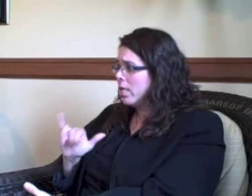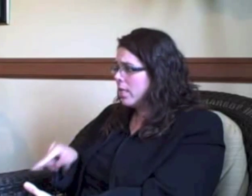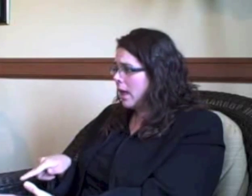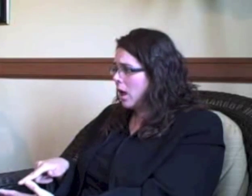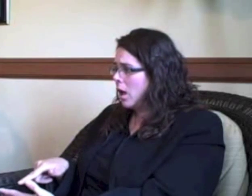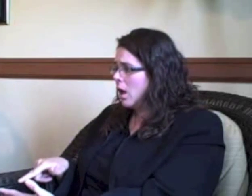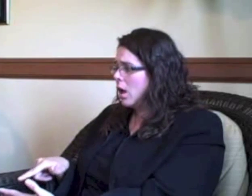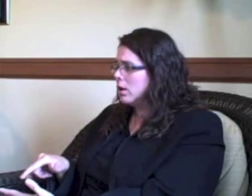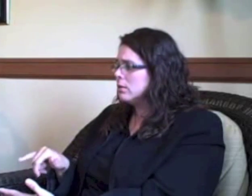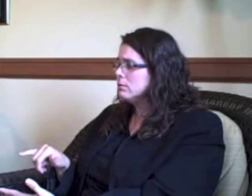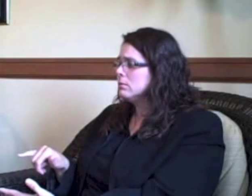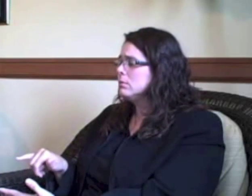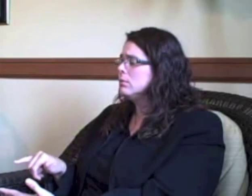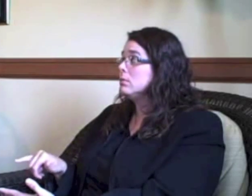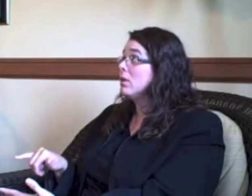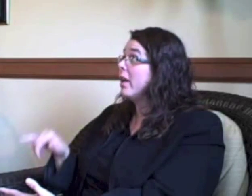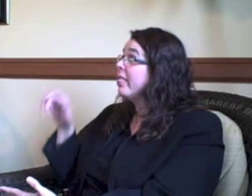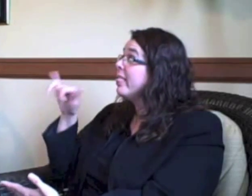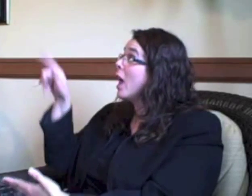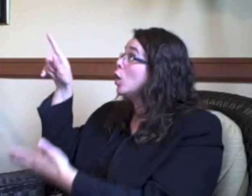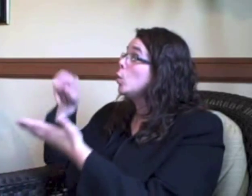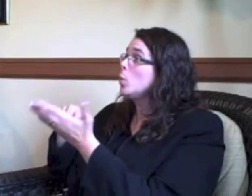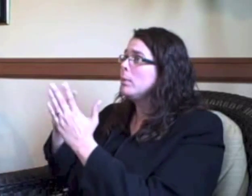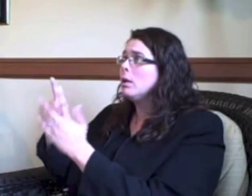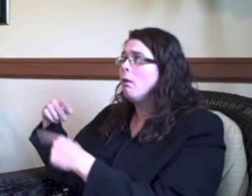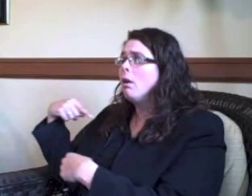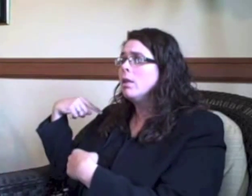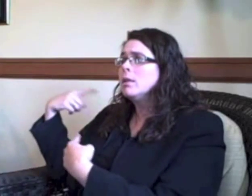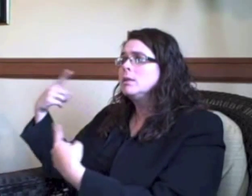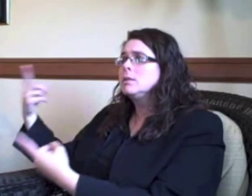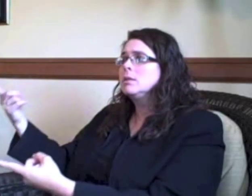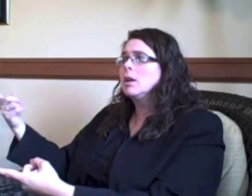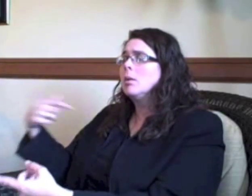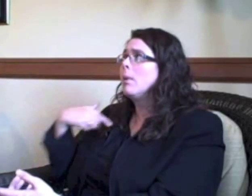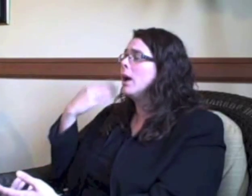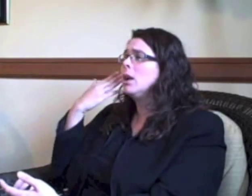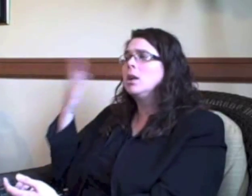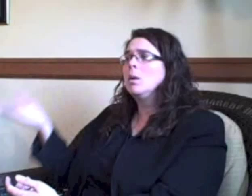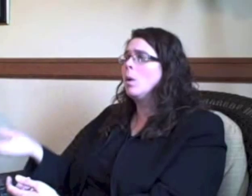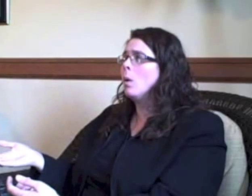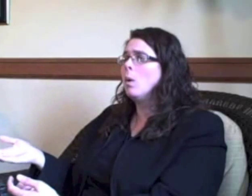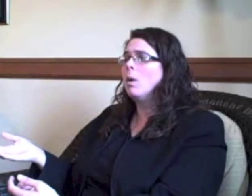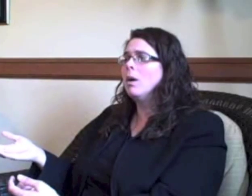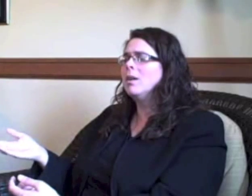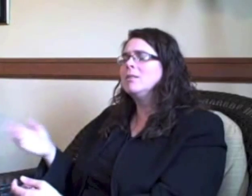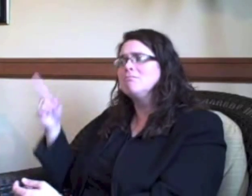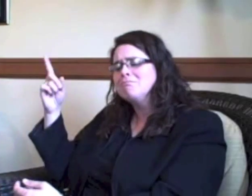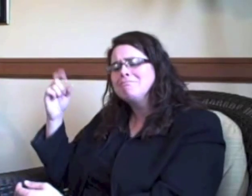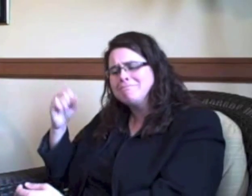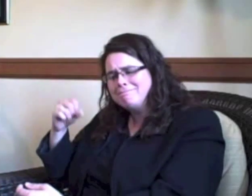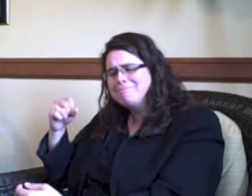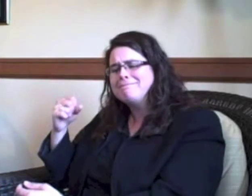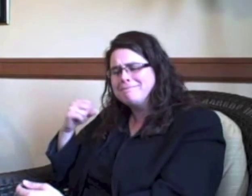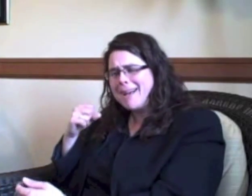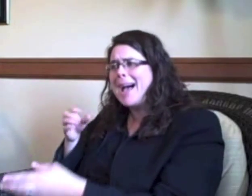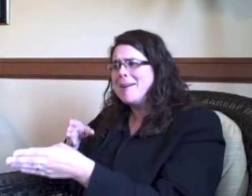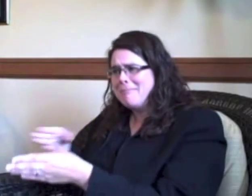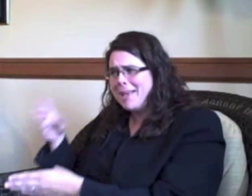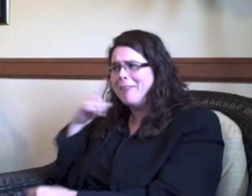that, my heart just was on fire, and I that at that moment I knew that that's what